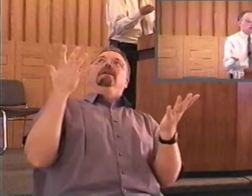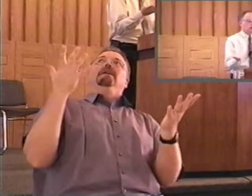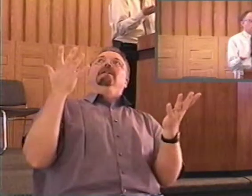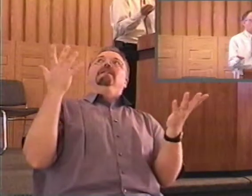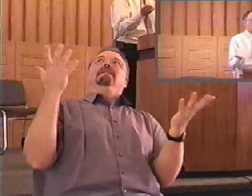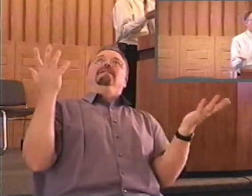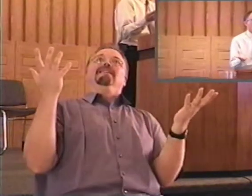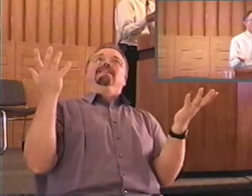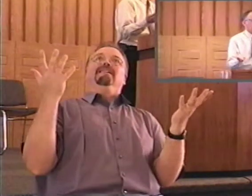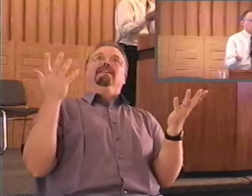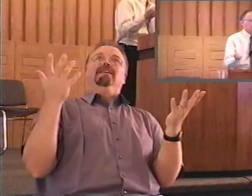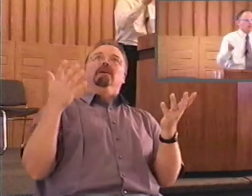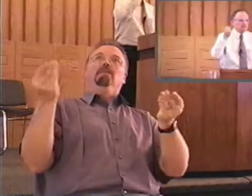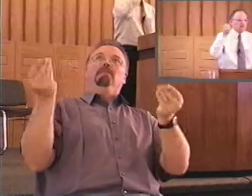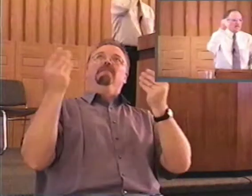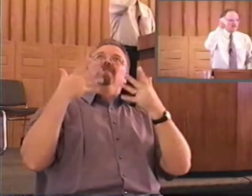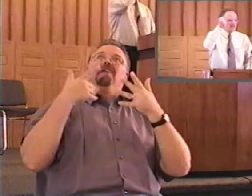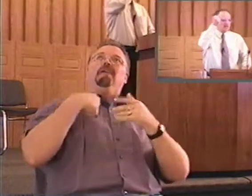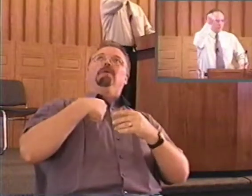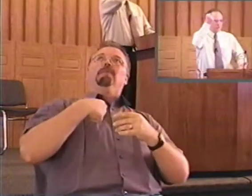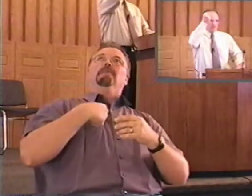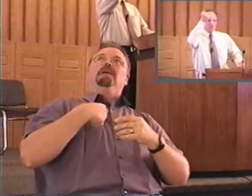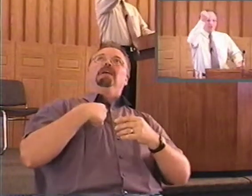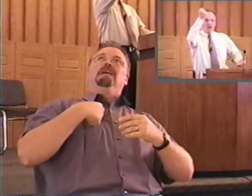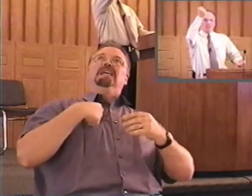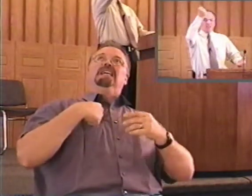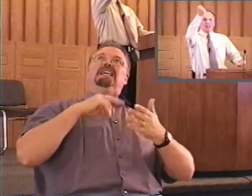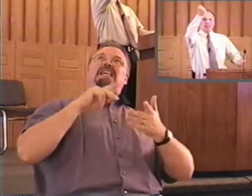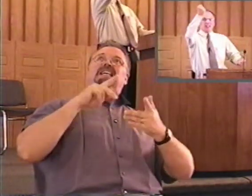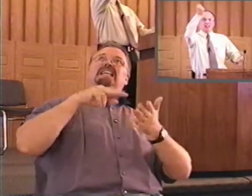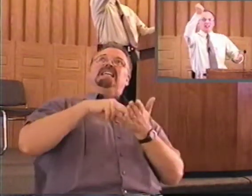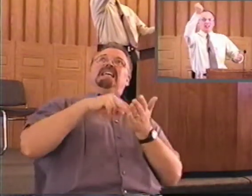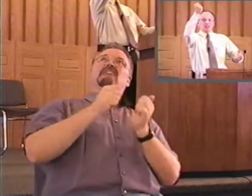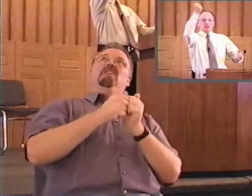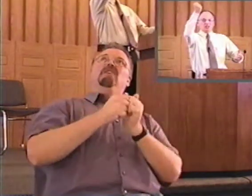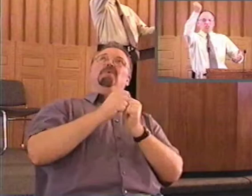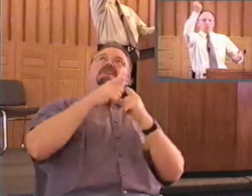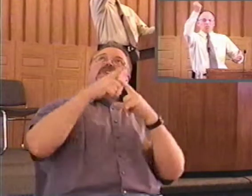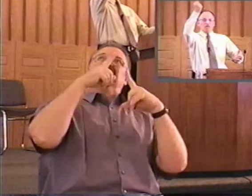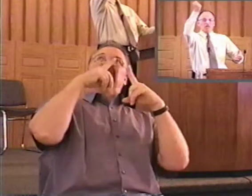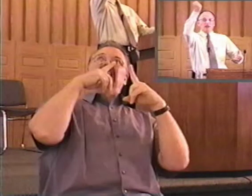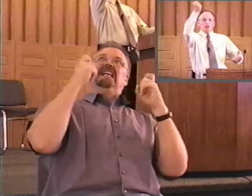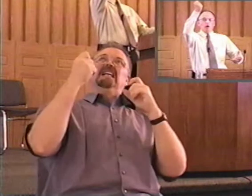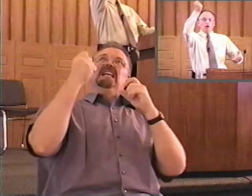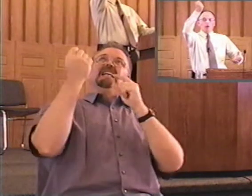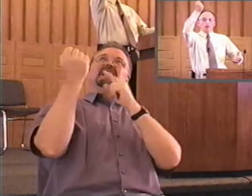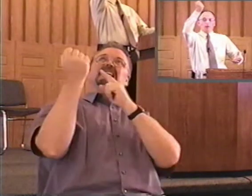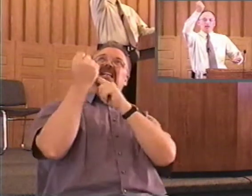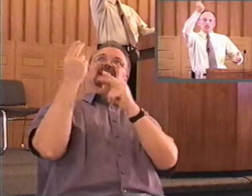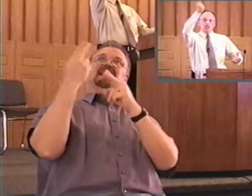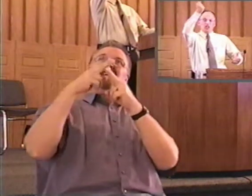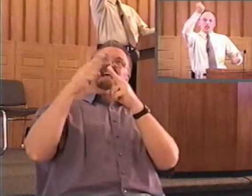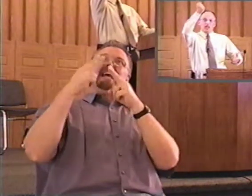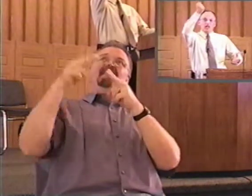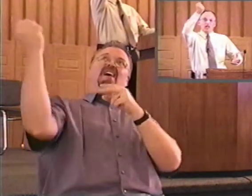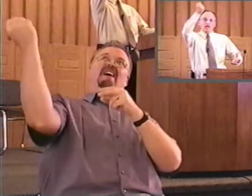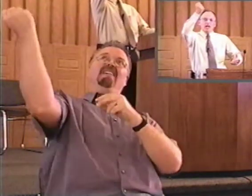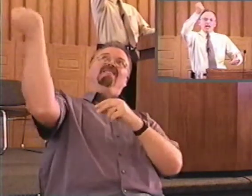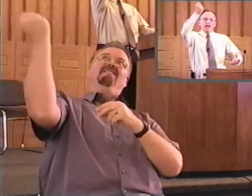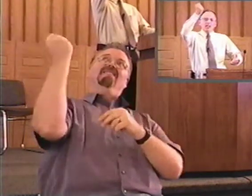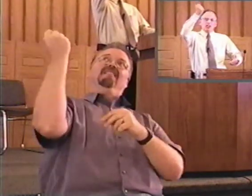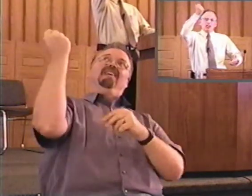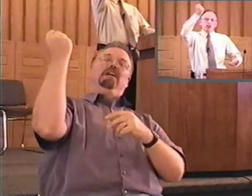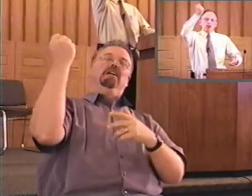is supposed to provide for me, standing there with this ugly, ugly, sharp knife over my